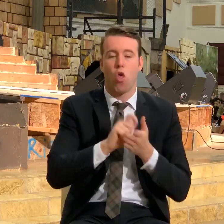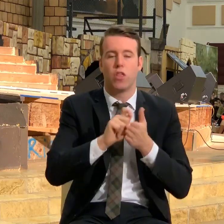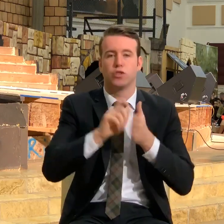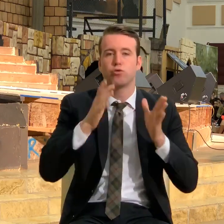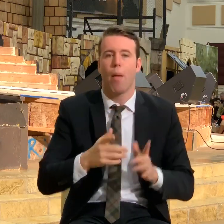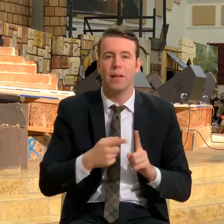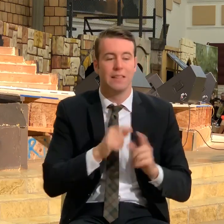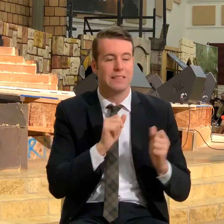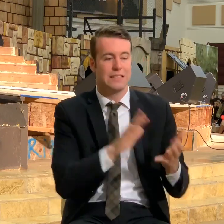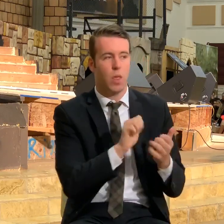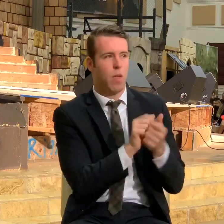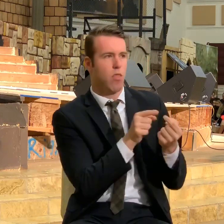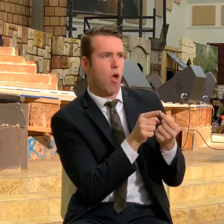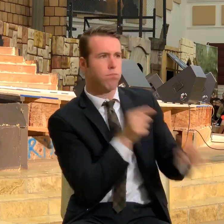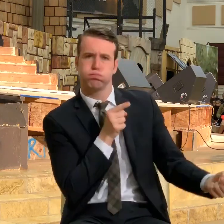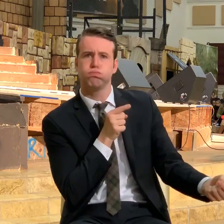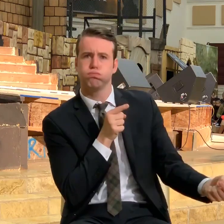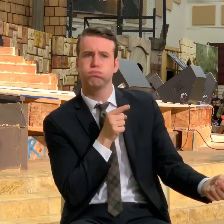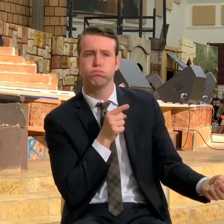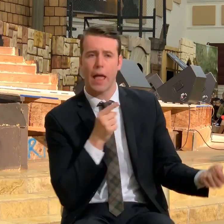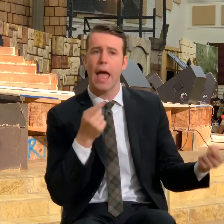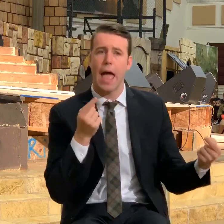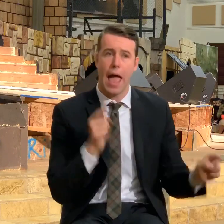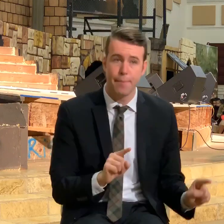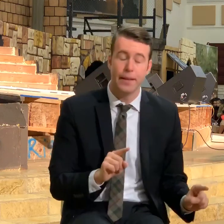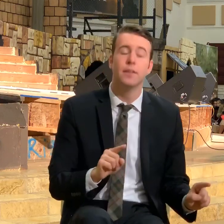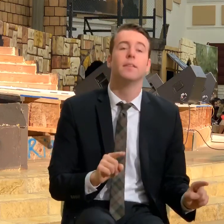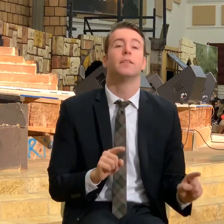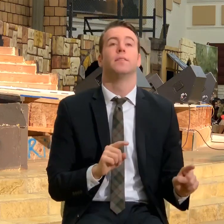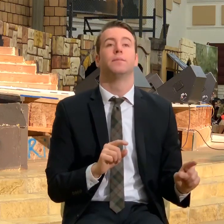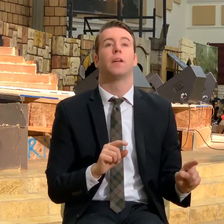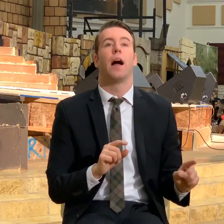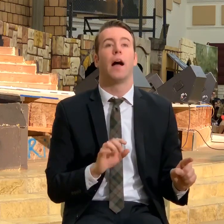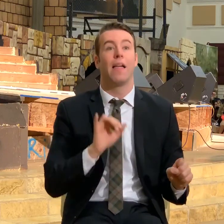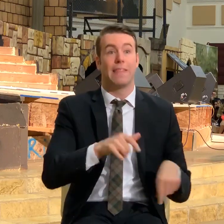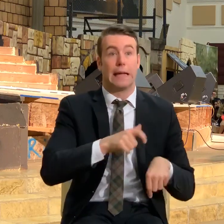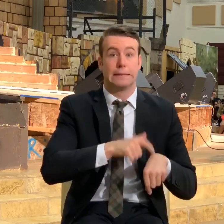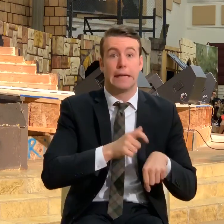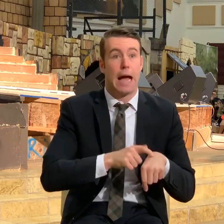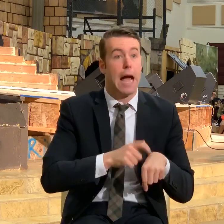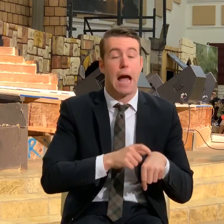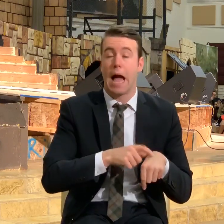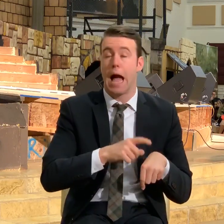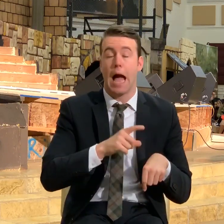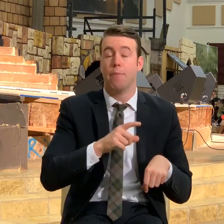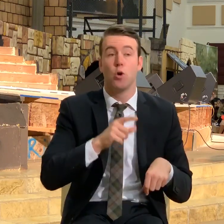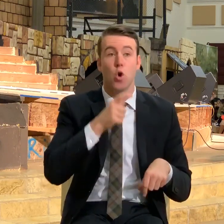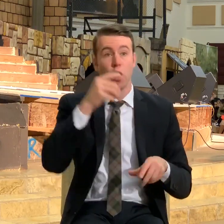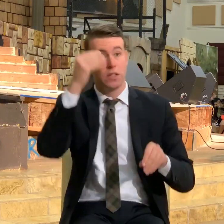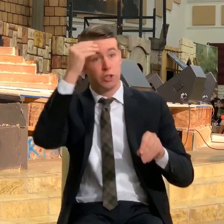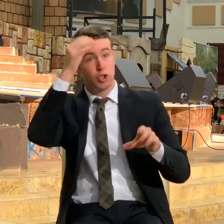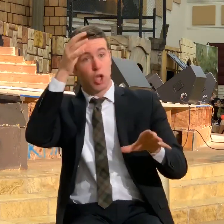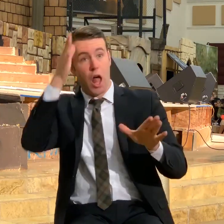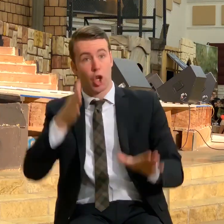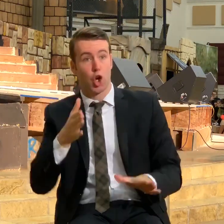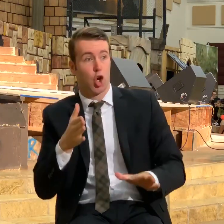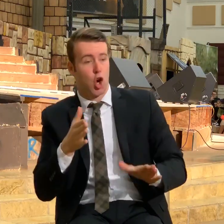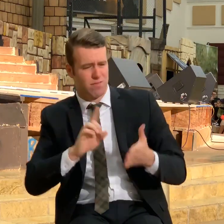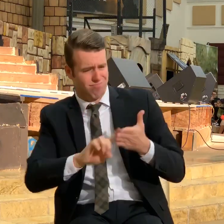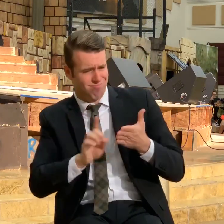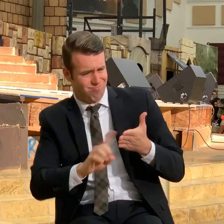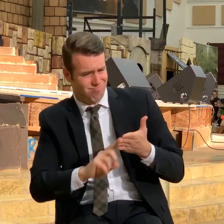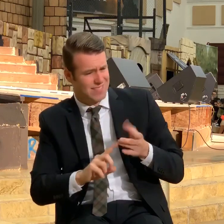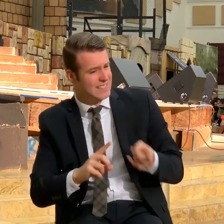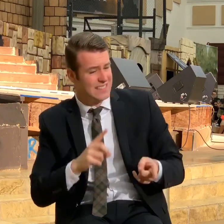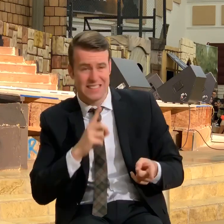strong opposition. And it's during this time that it's possibly, scholars say, the greatest turmoil in